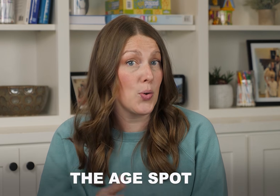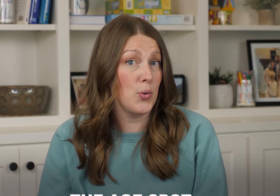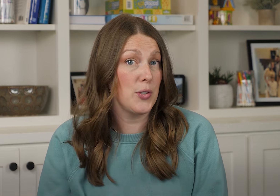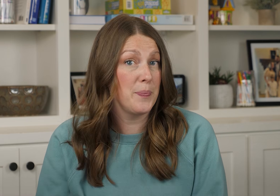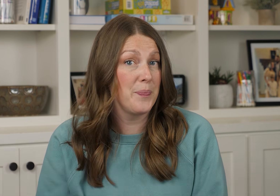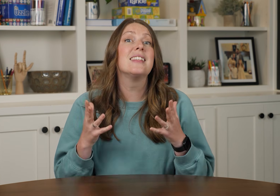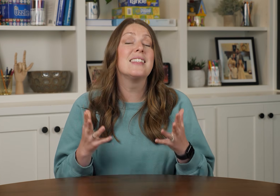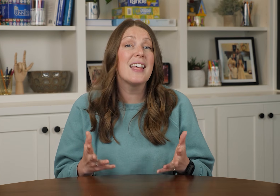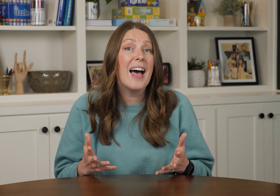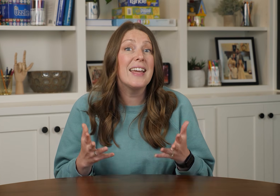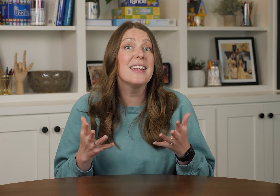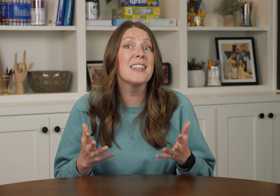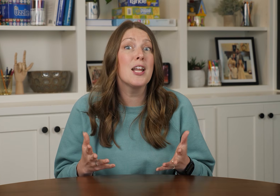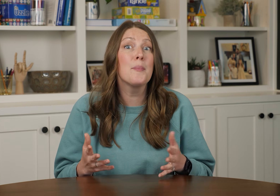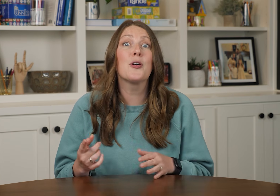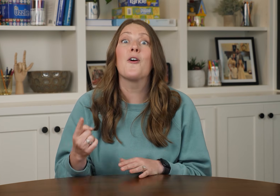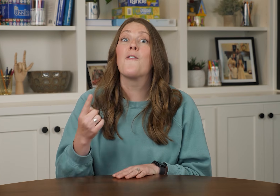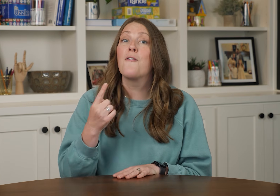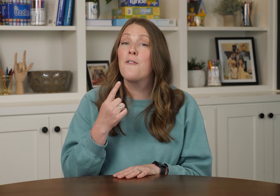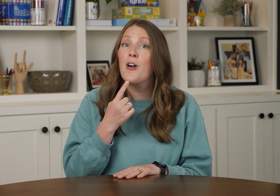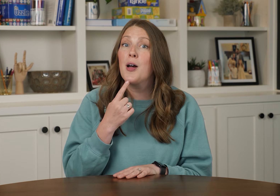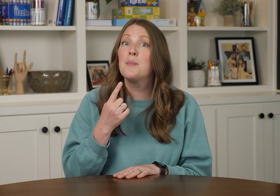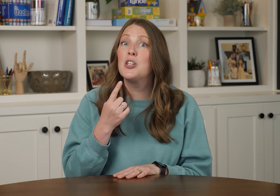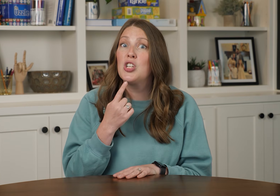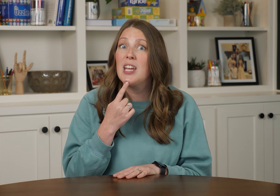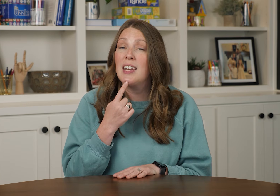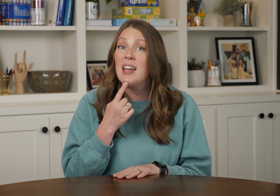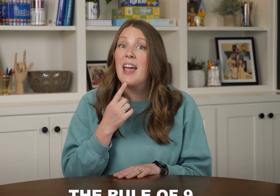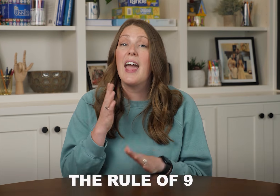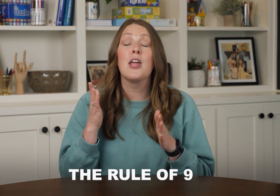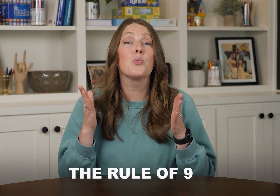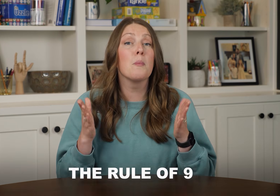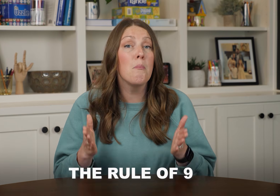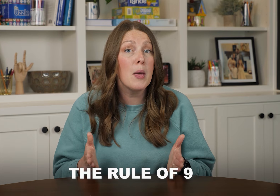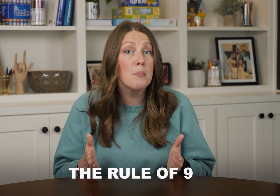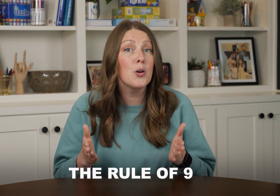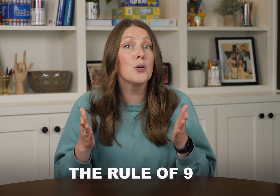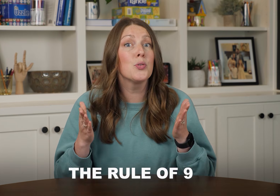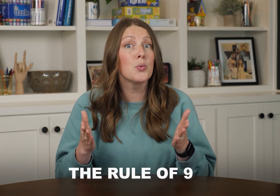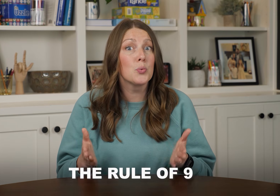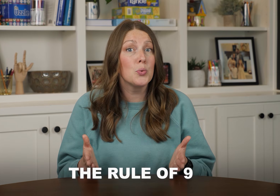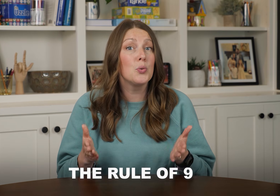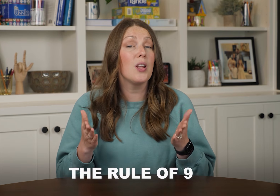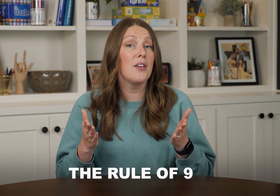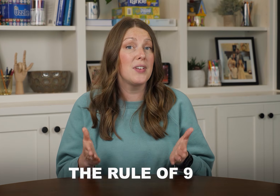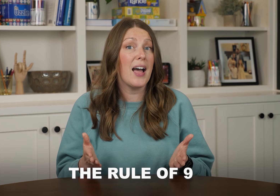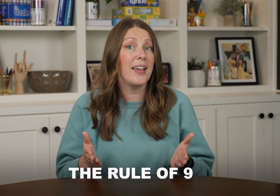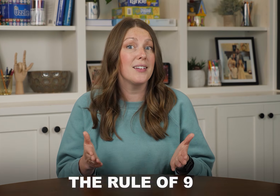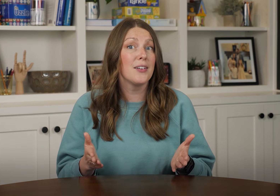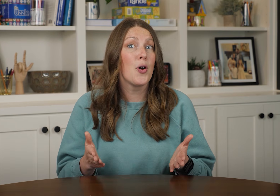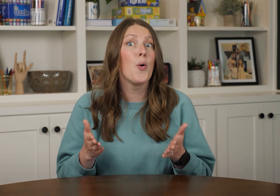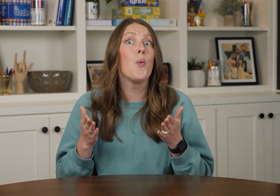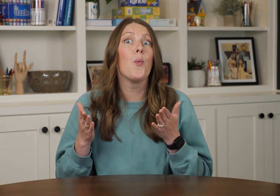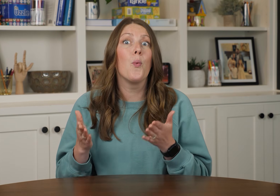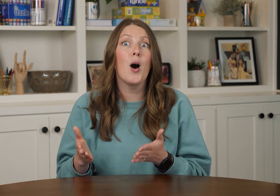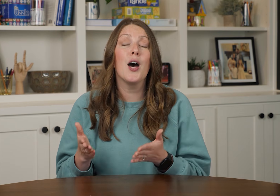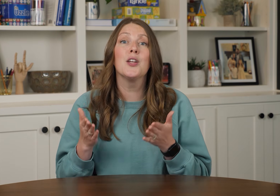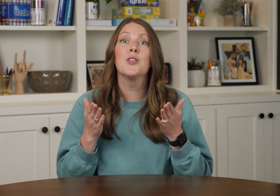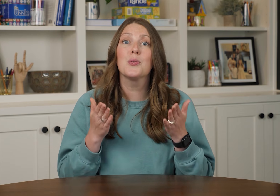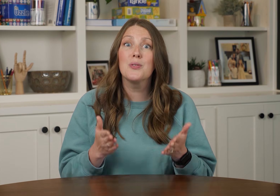old. Sign the number from the chin and remember the rule of 9. 1 through